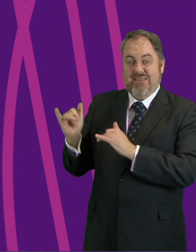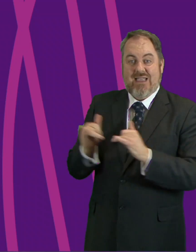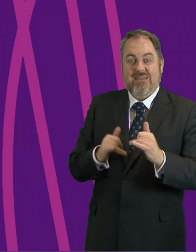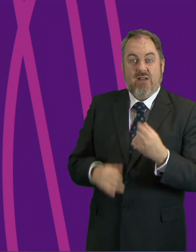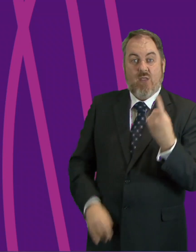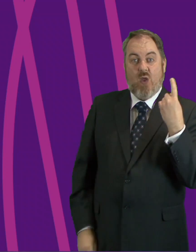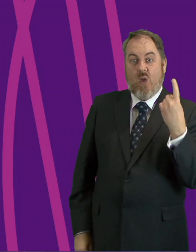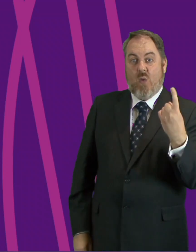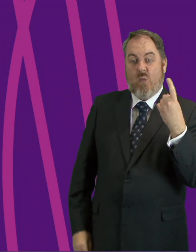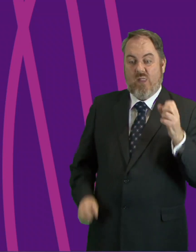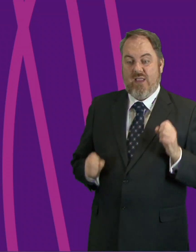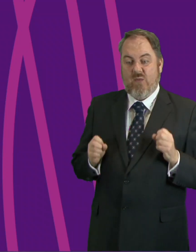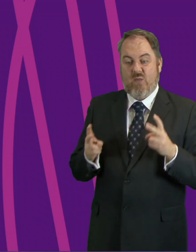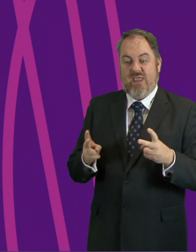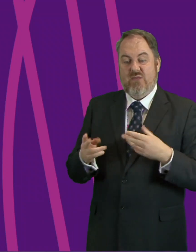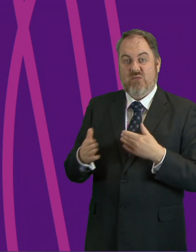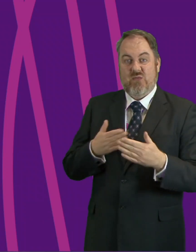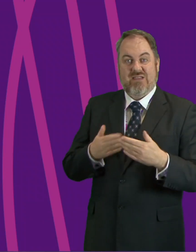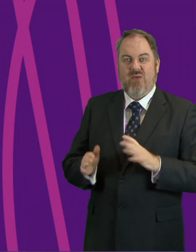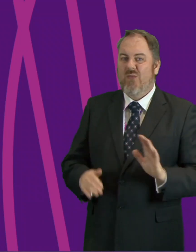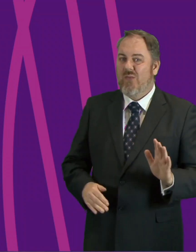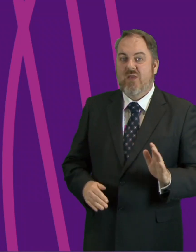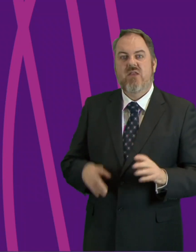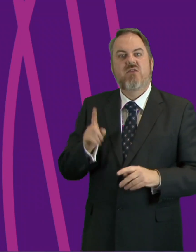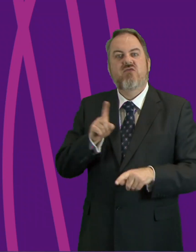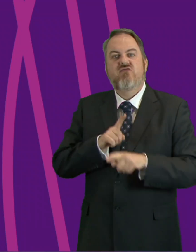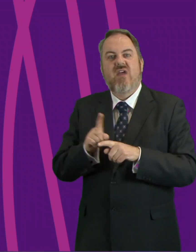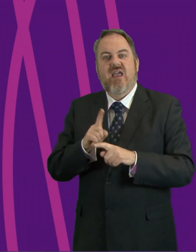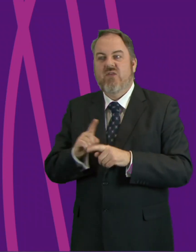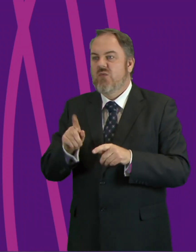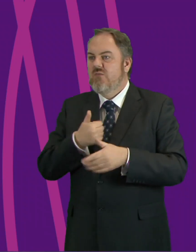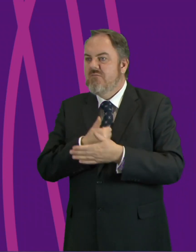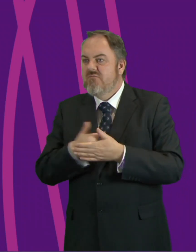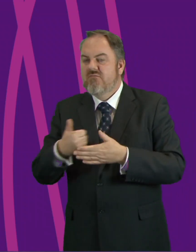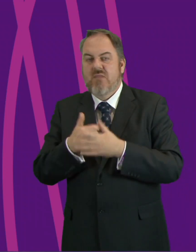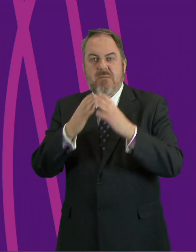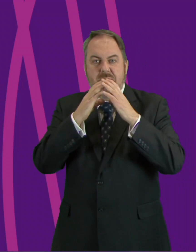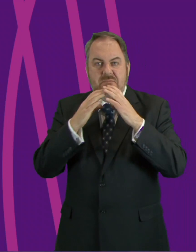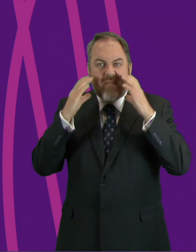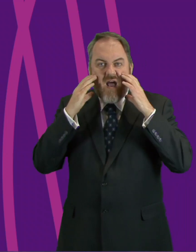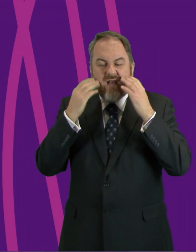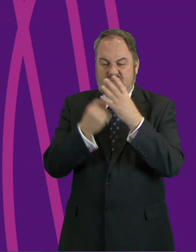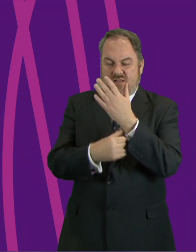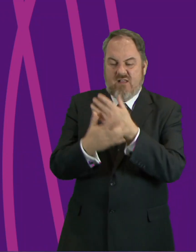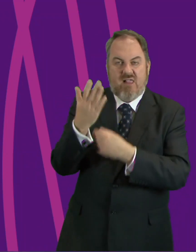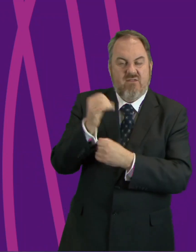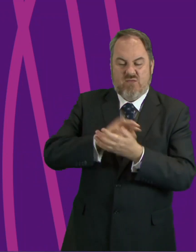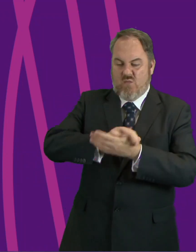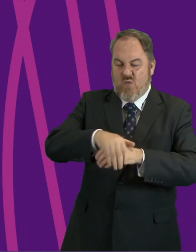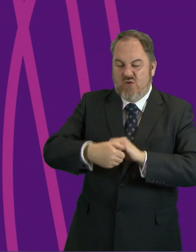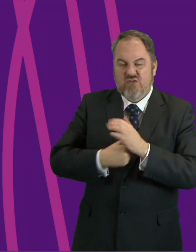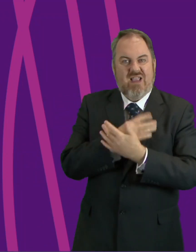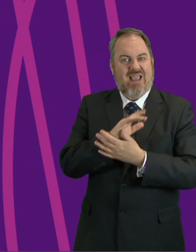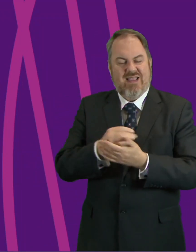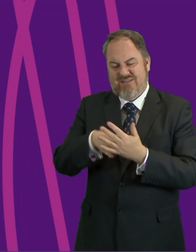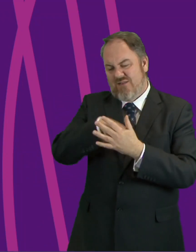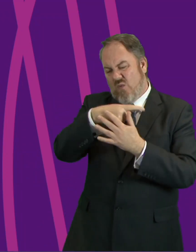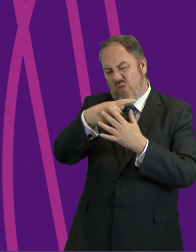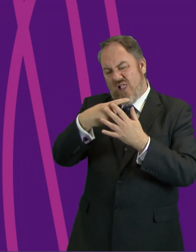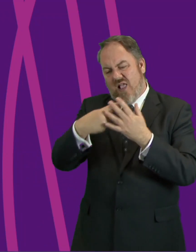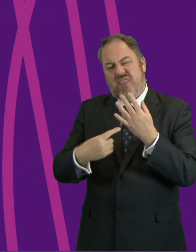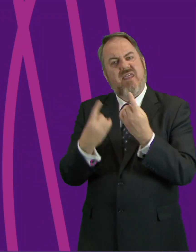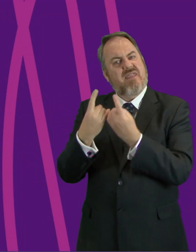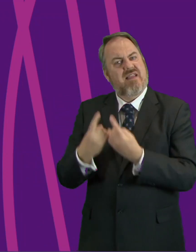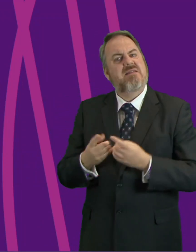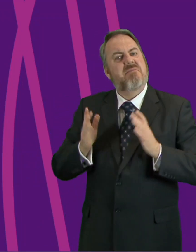matters. Basic infection prevention and control is the most important thing in care homes and in dealing with a situation for